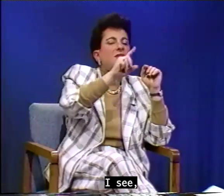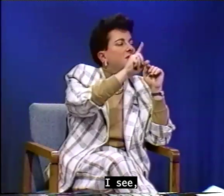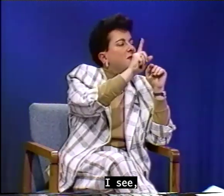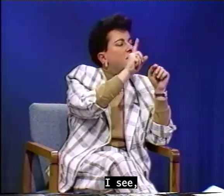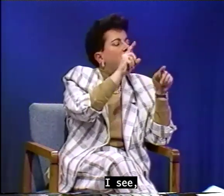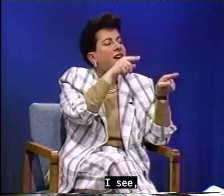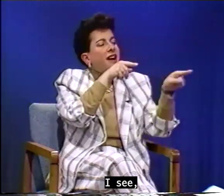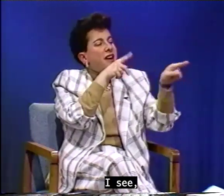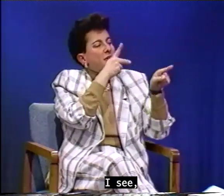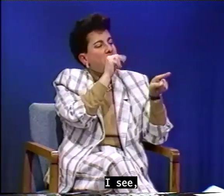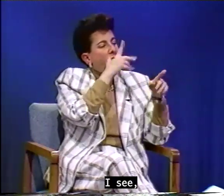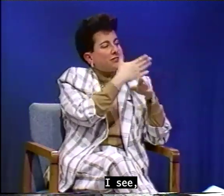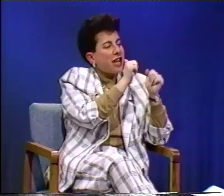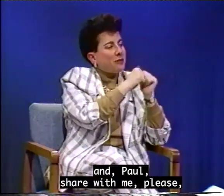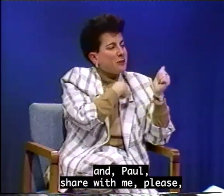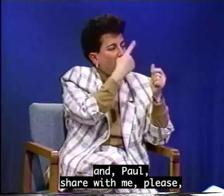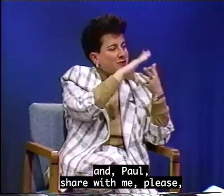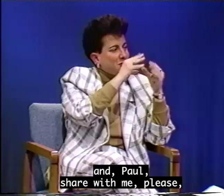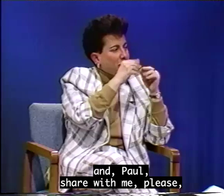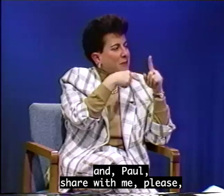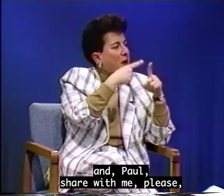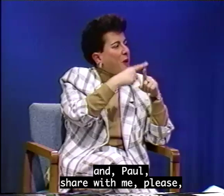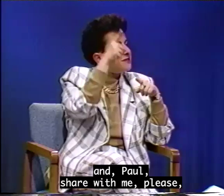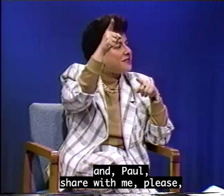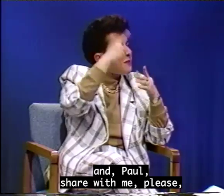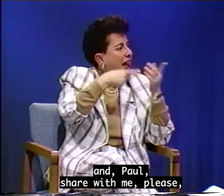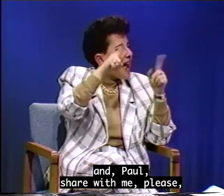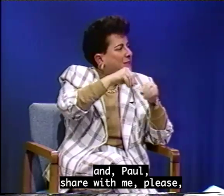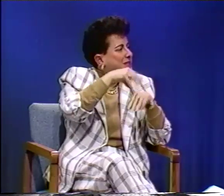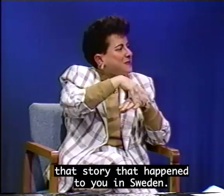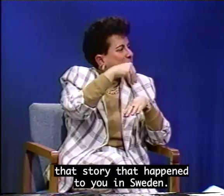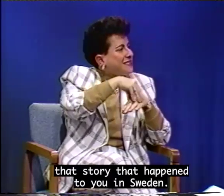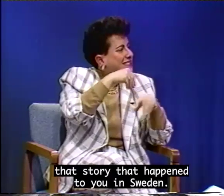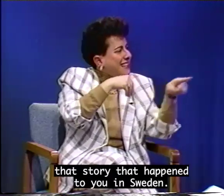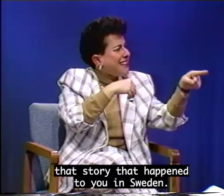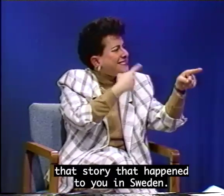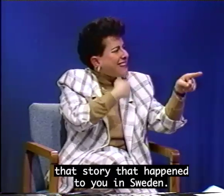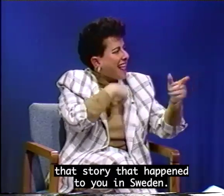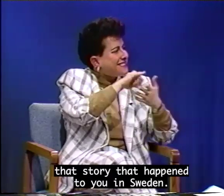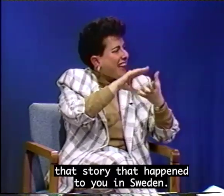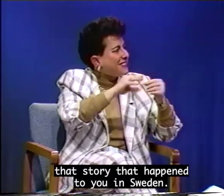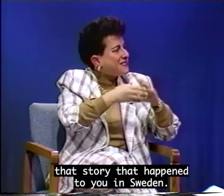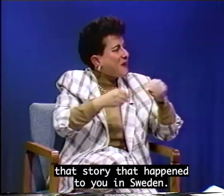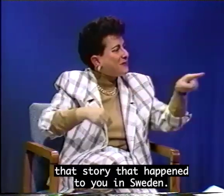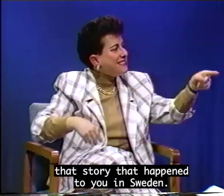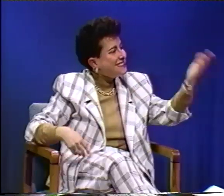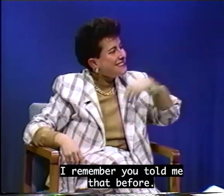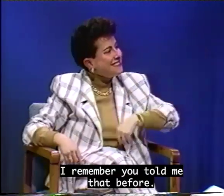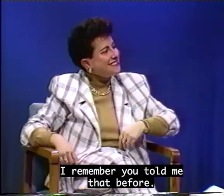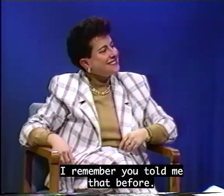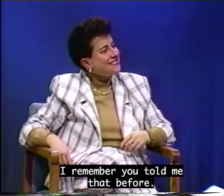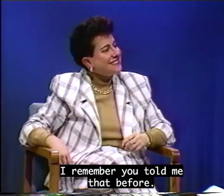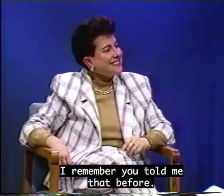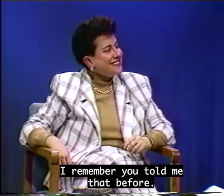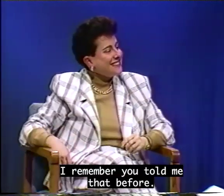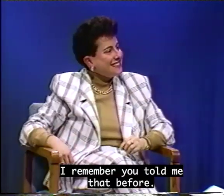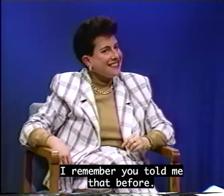I see. And Paul, share with me, please, that story that happened to you in Sweden. I remember you told me that